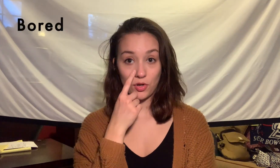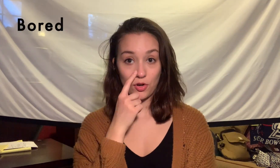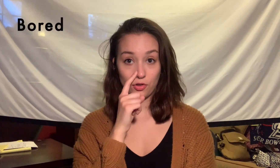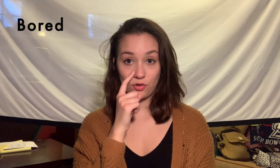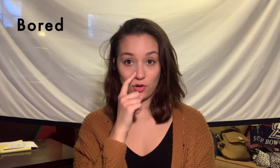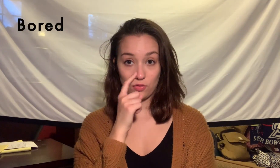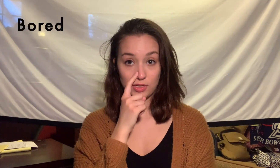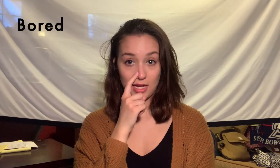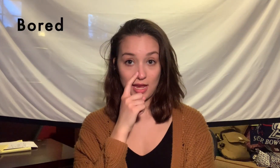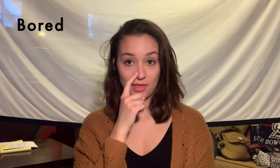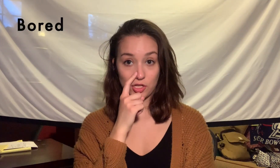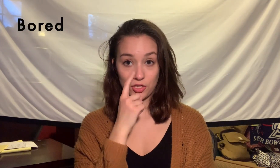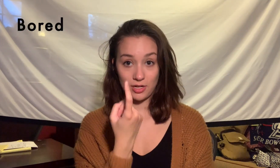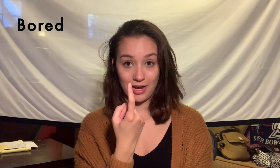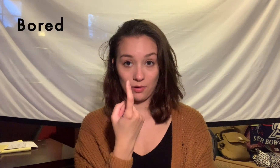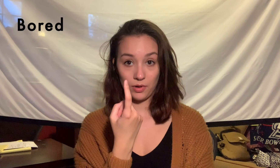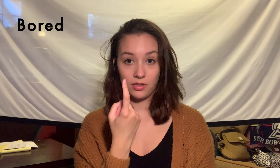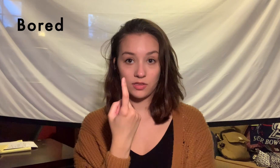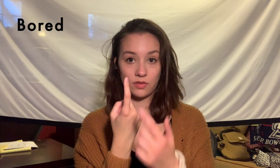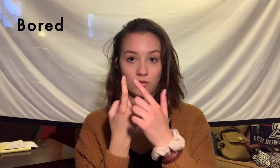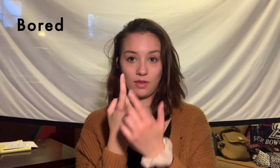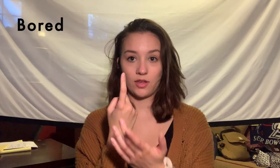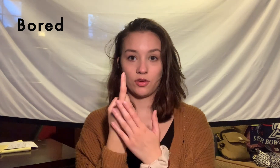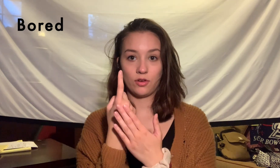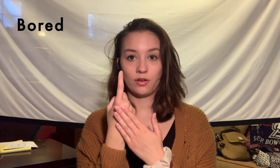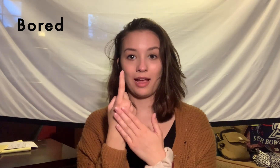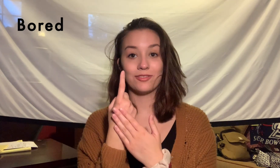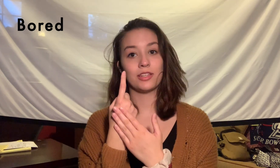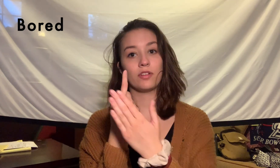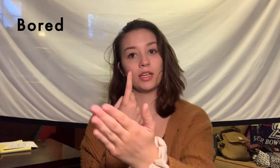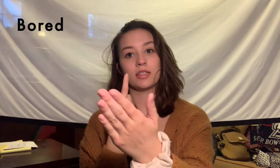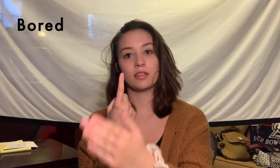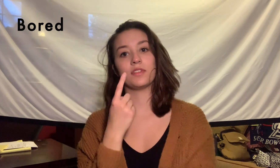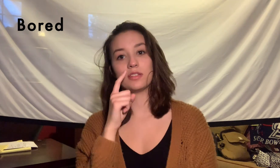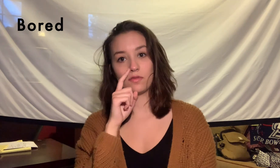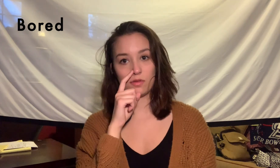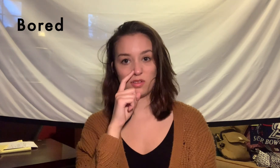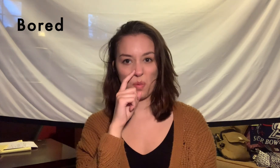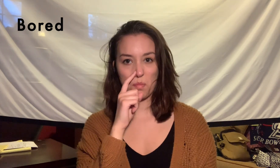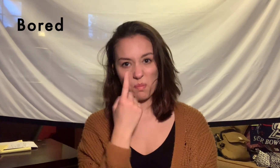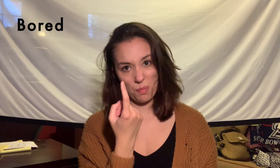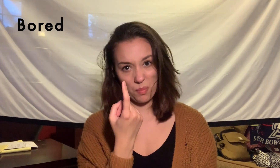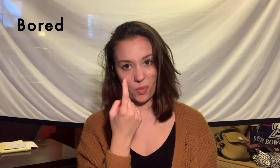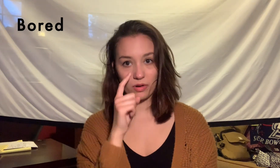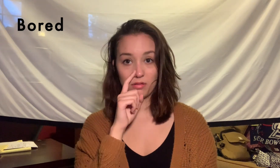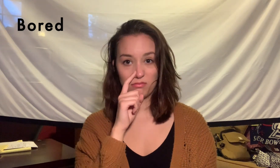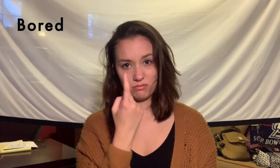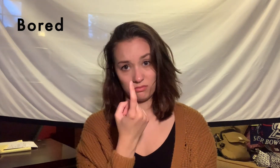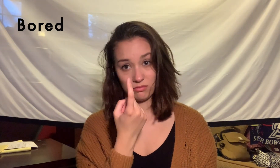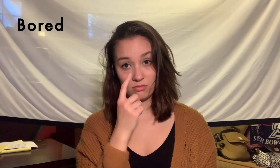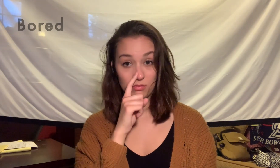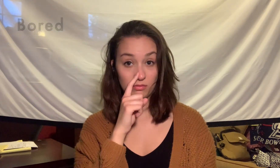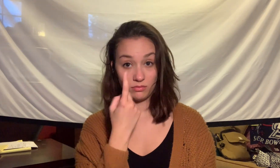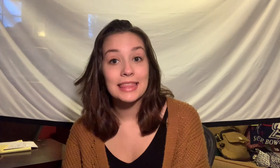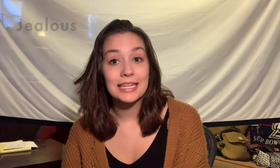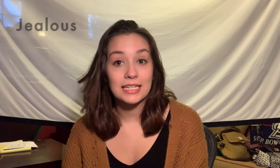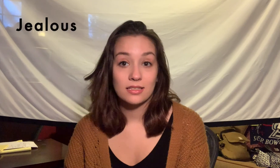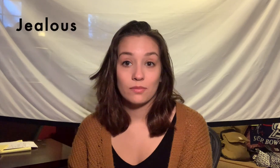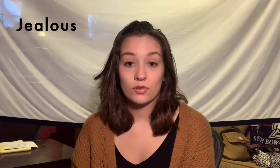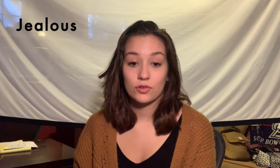your nose, and then turn it outwards so that your outside of your hand is still facing forward. So I'm bored. The next emotion we're